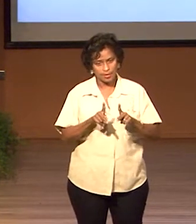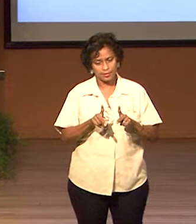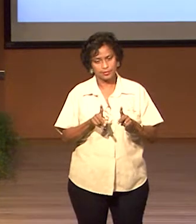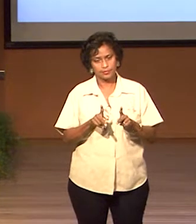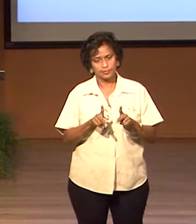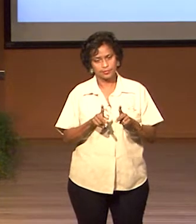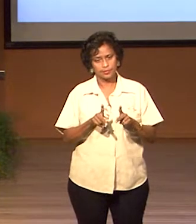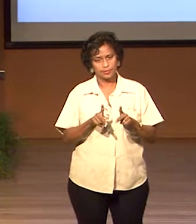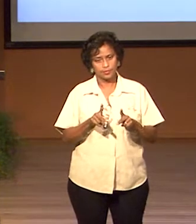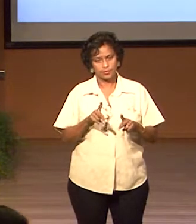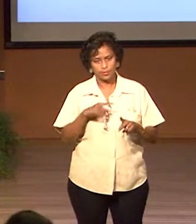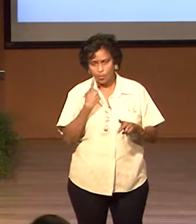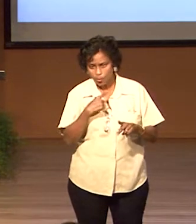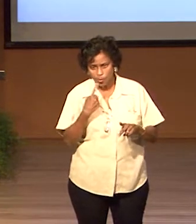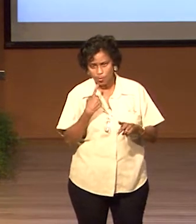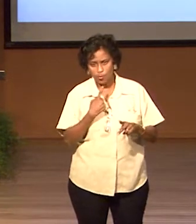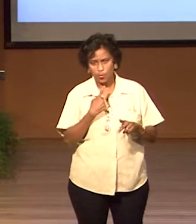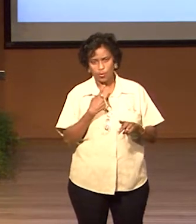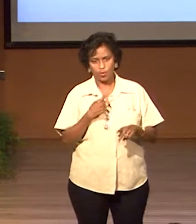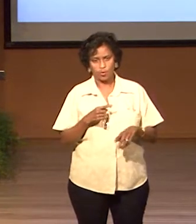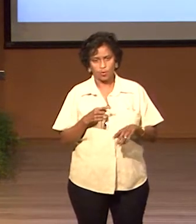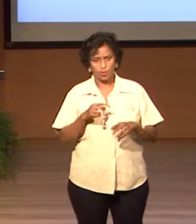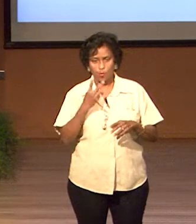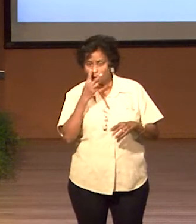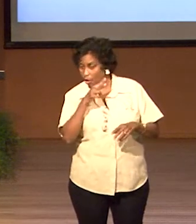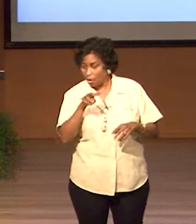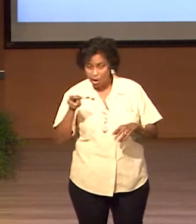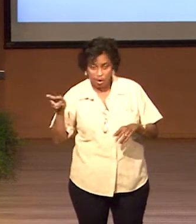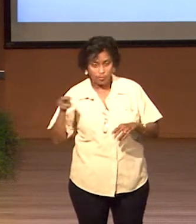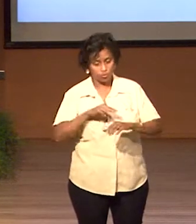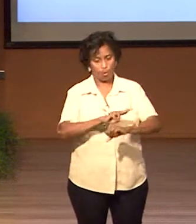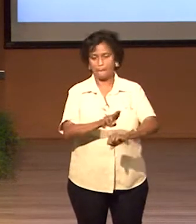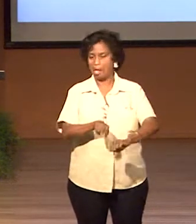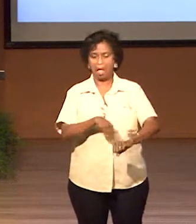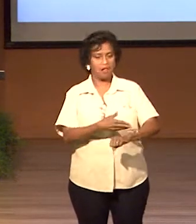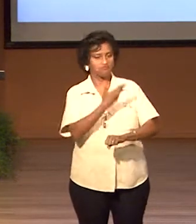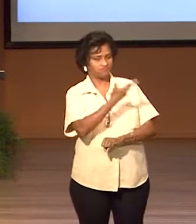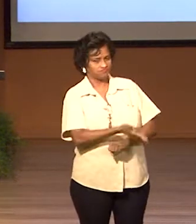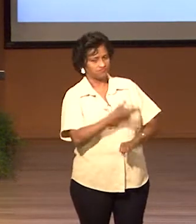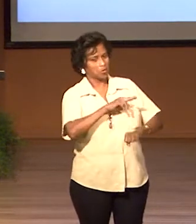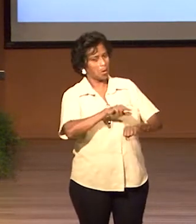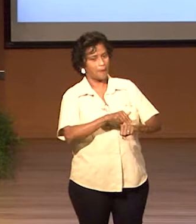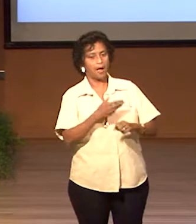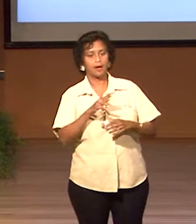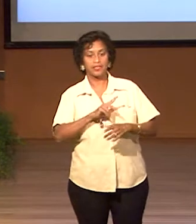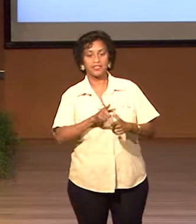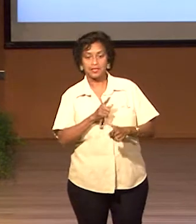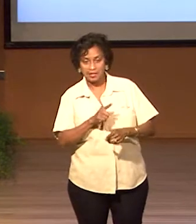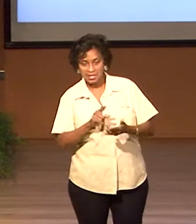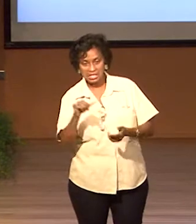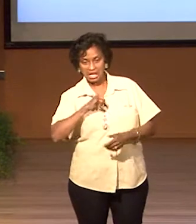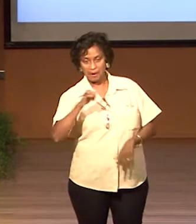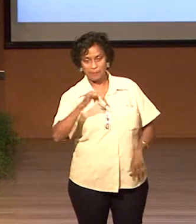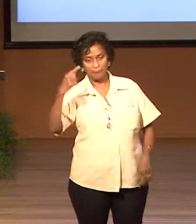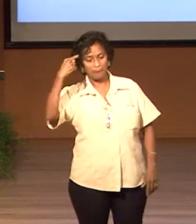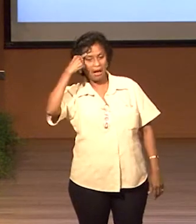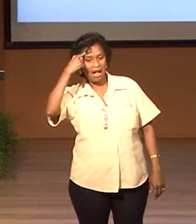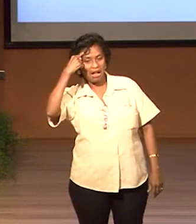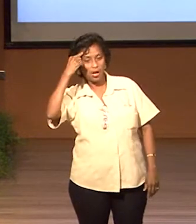be operating with mental health problems and need to recognize that in their dealings with other people.